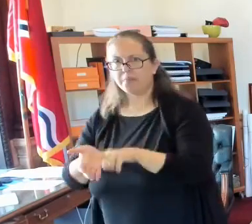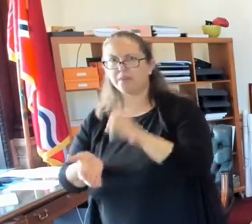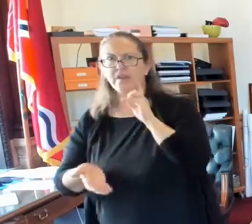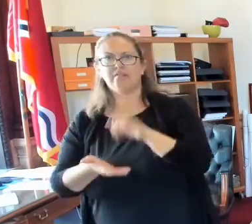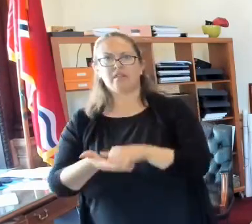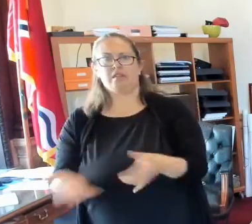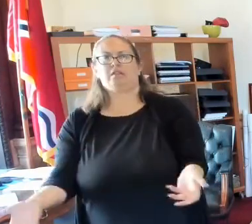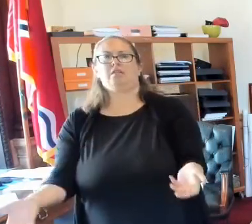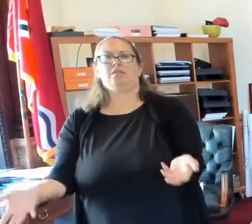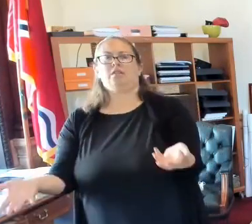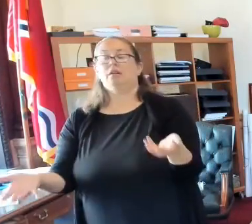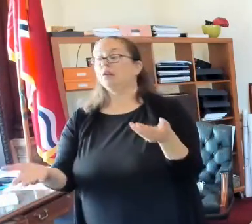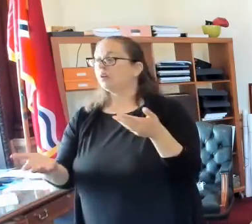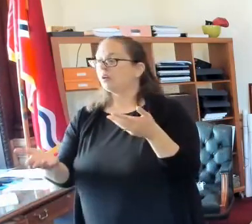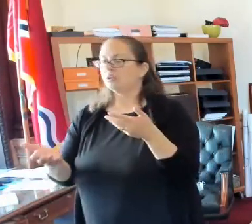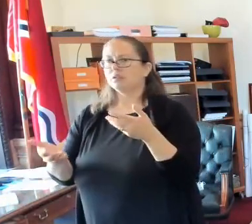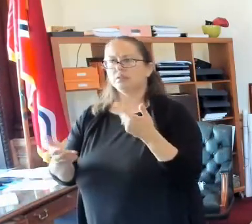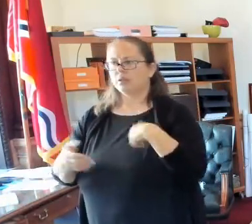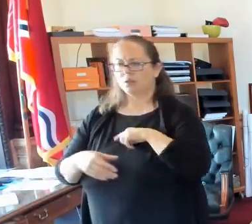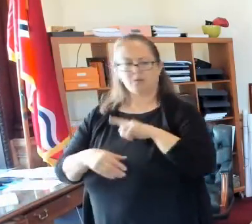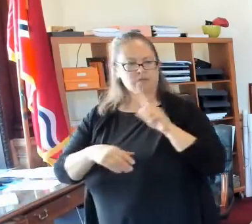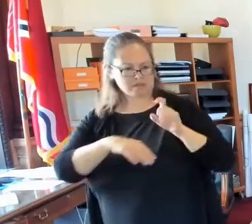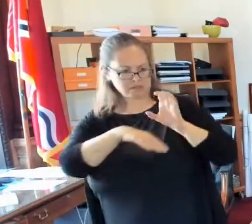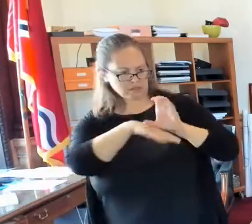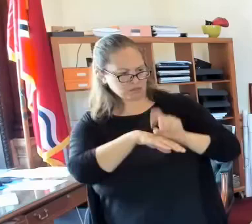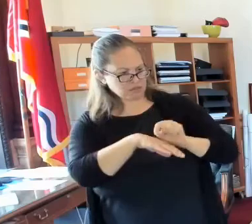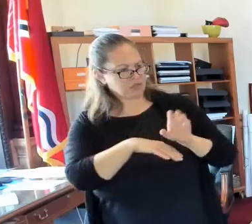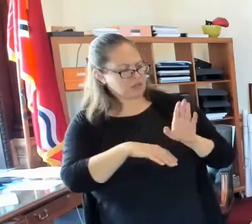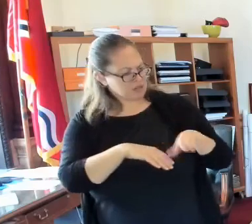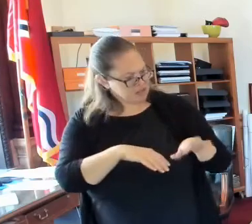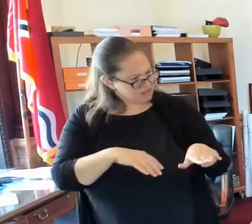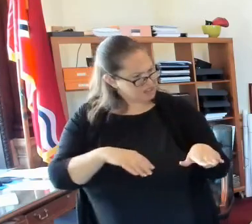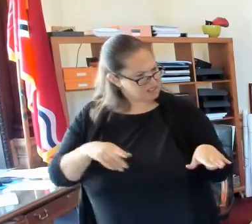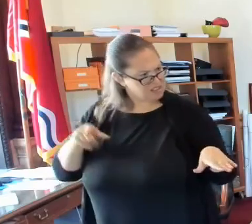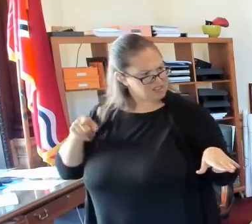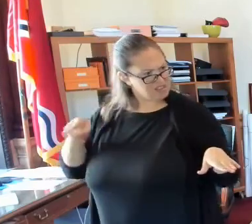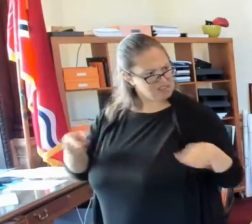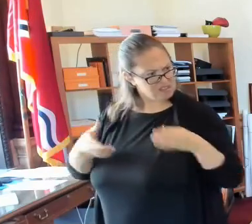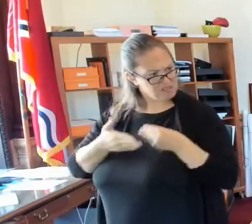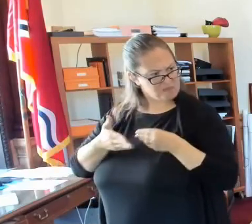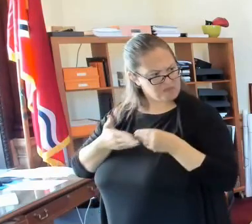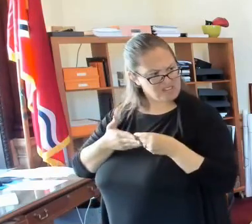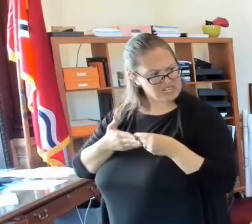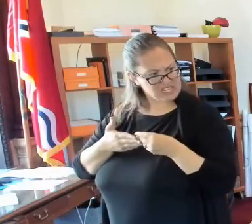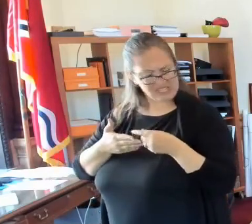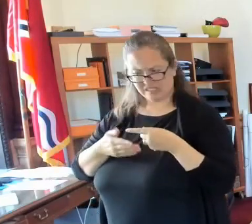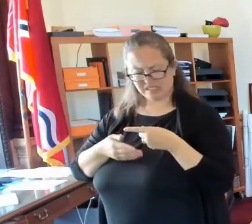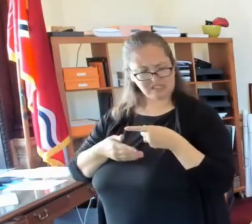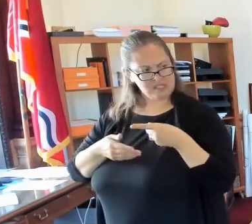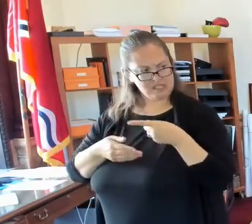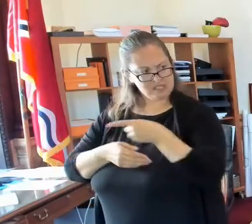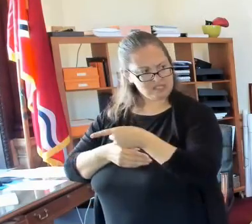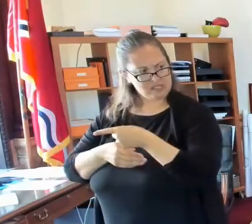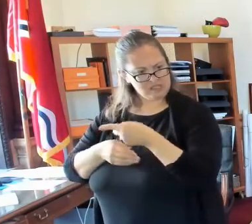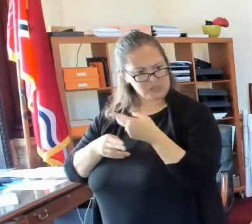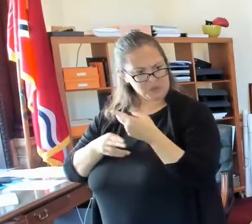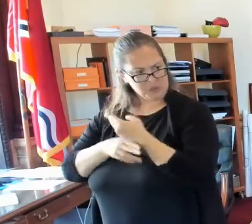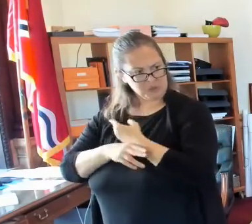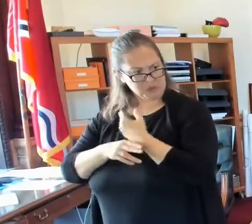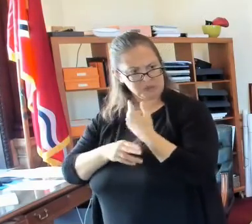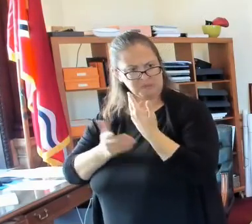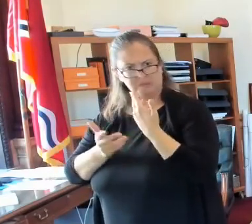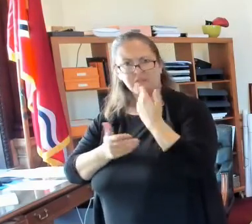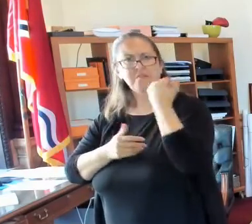here, is what's the viability of using those funds, perhaps for another method of